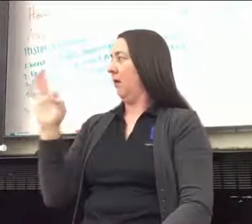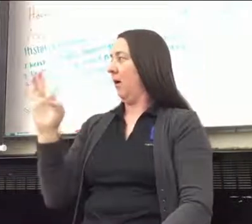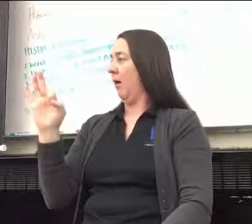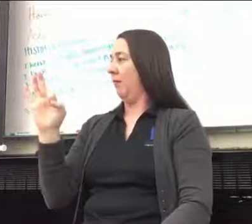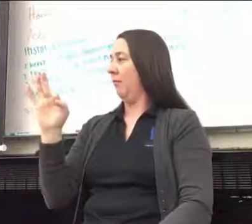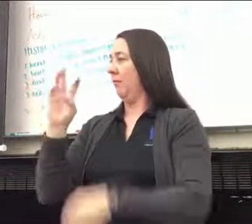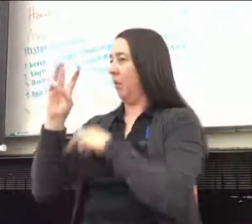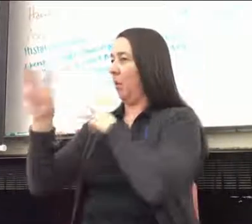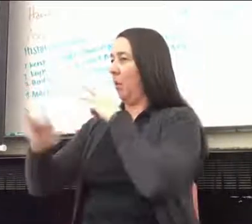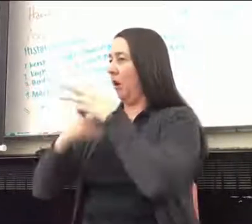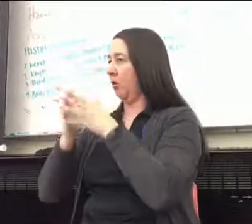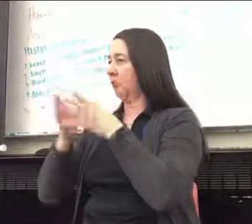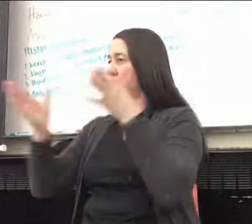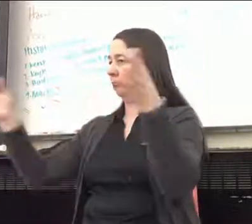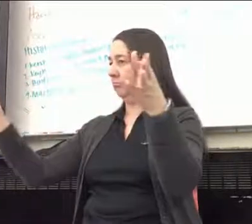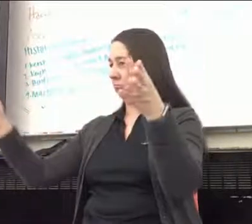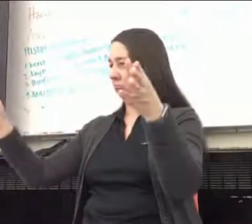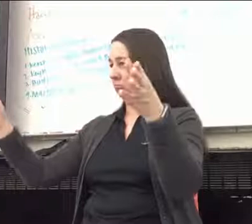worldwide